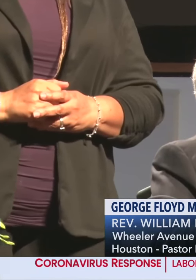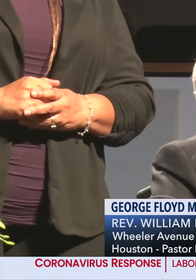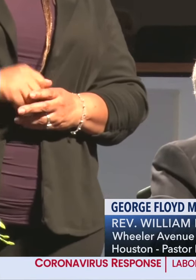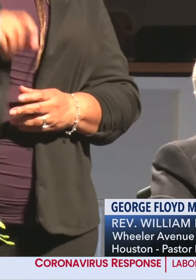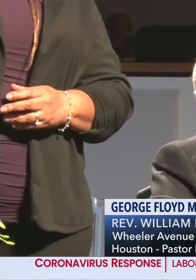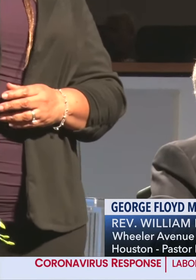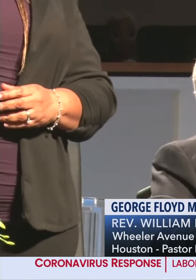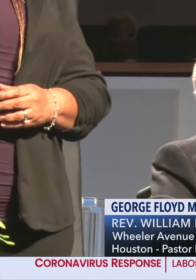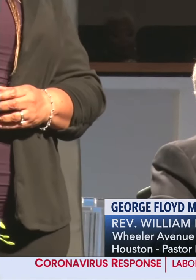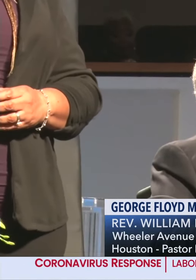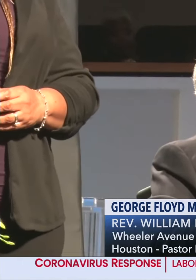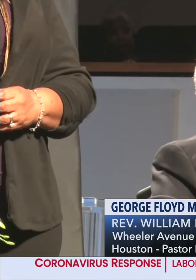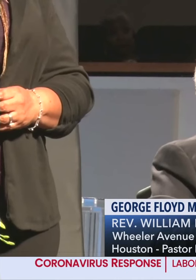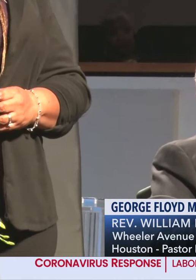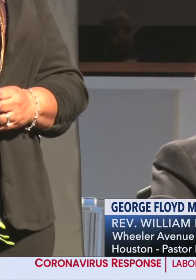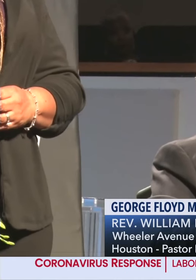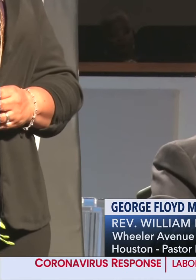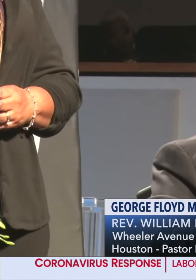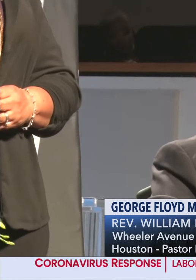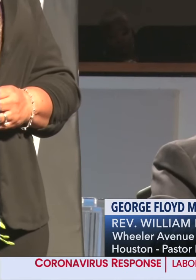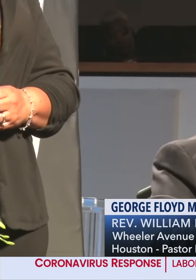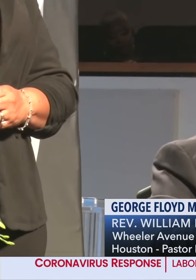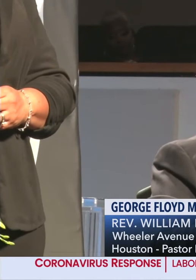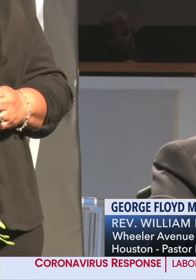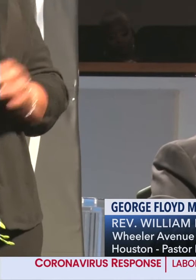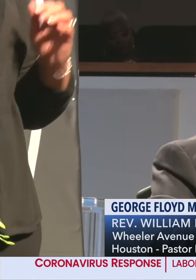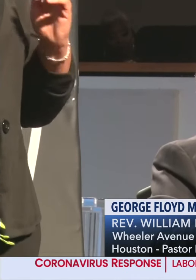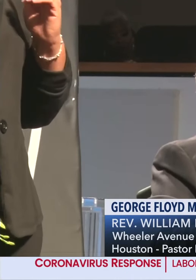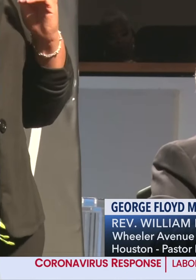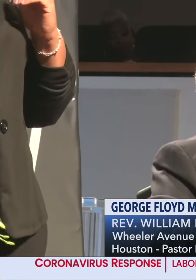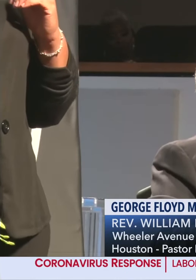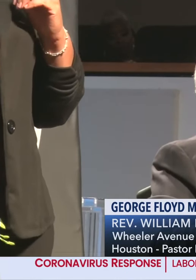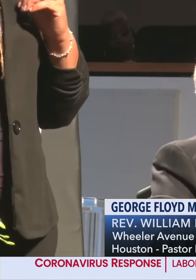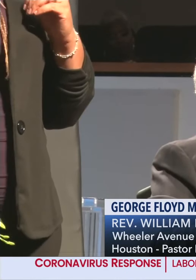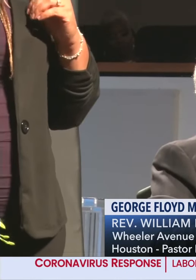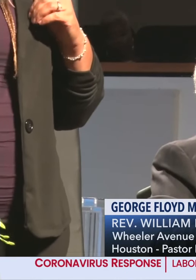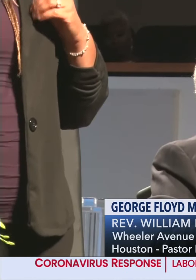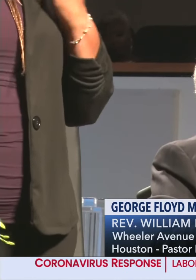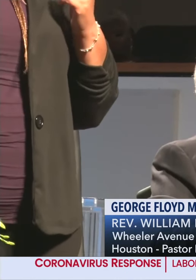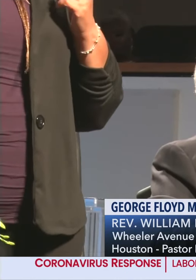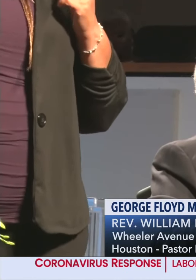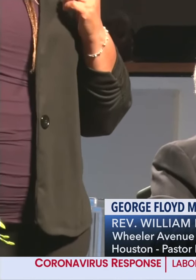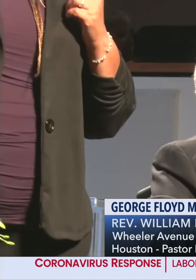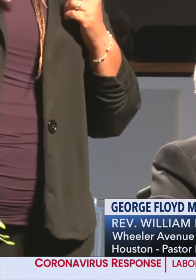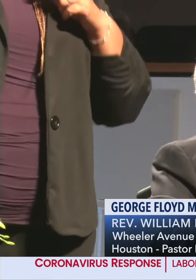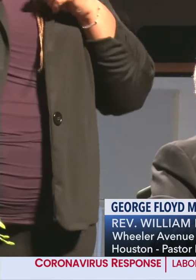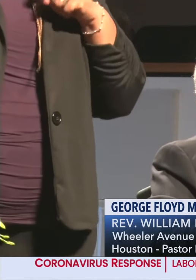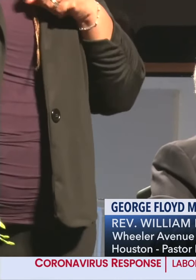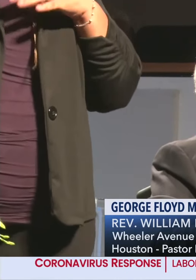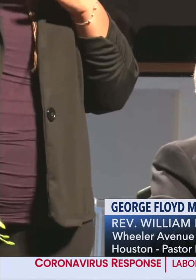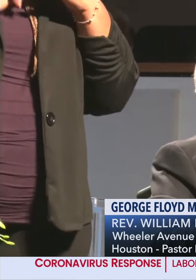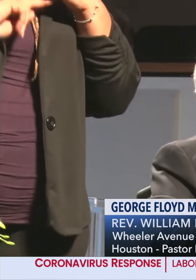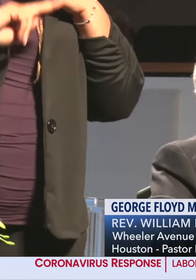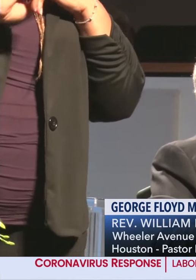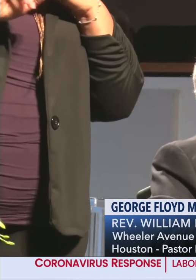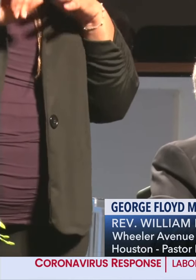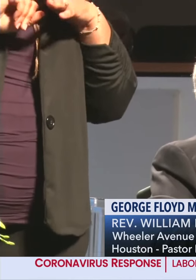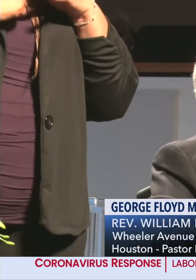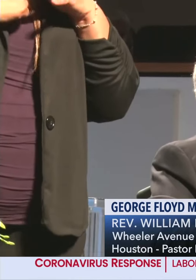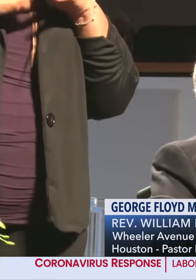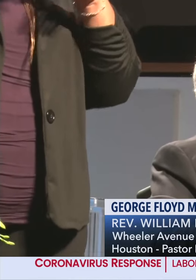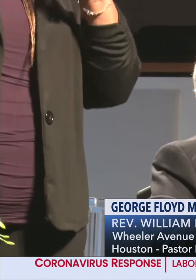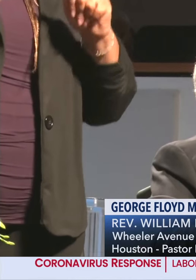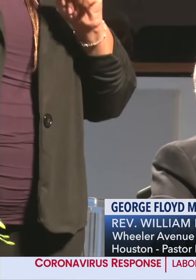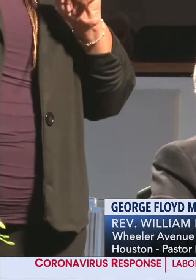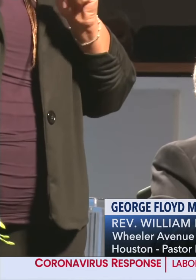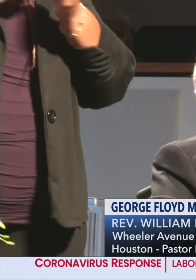But you know A young man from humble beginnings can change the